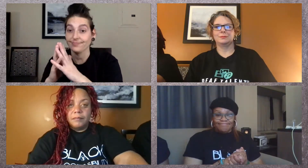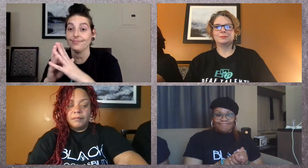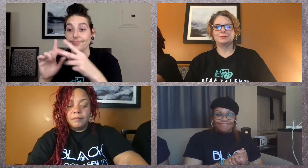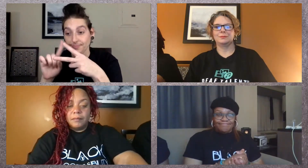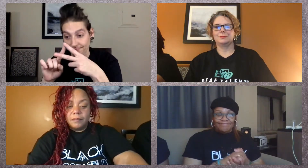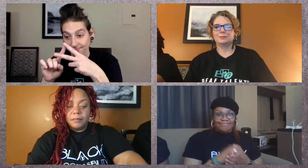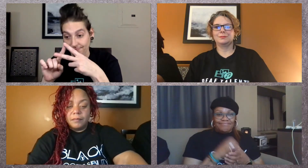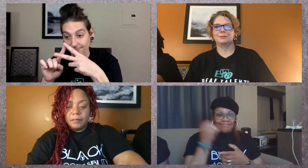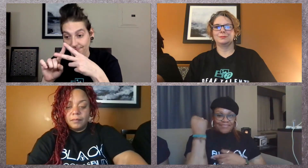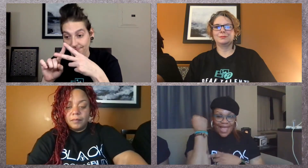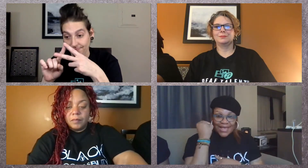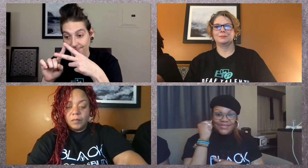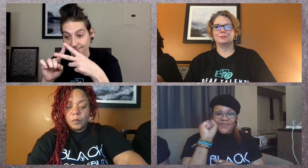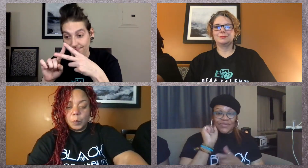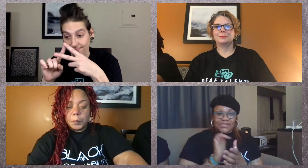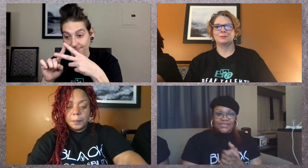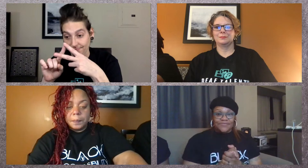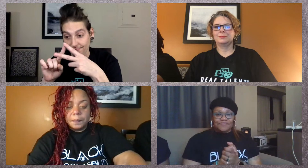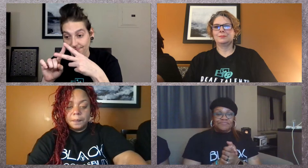a gay woman,